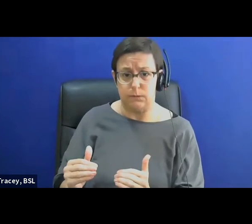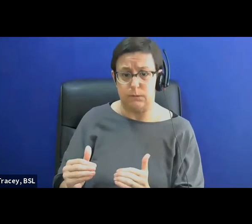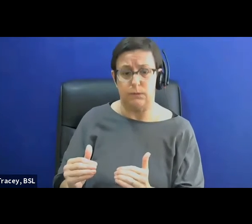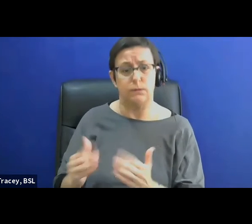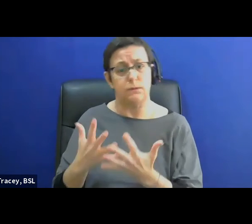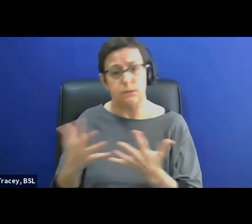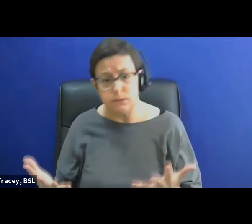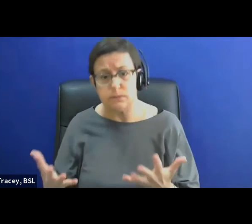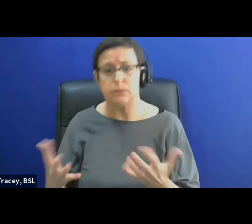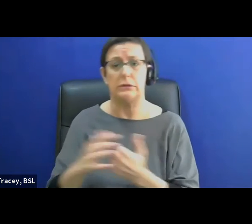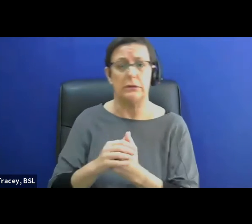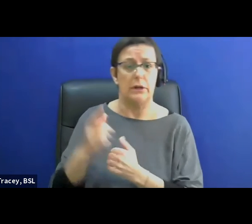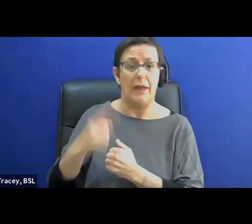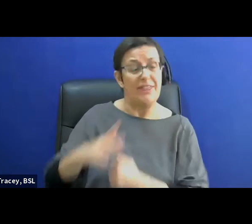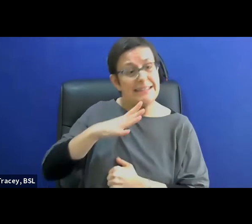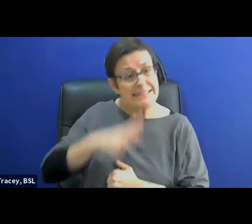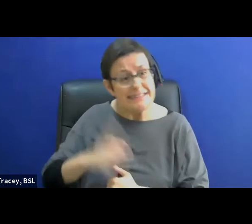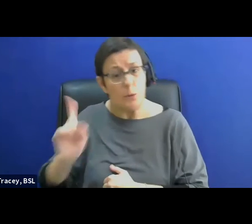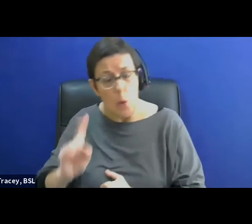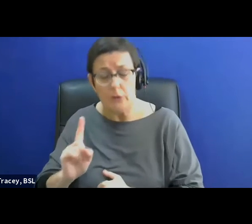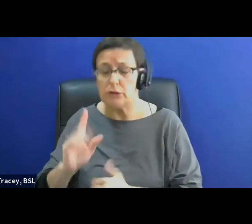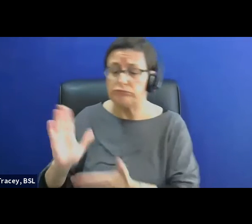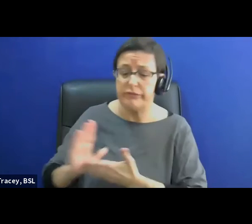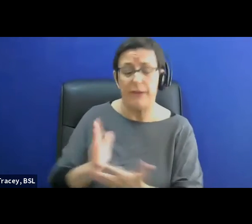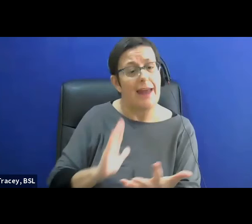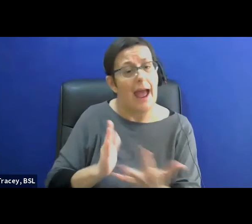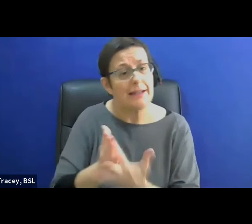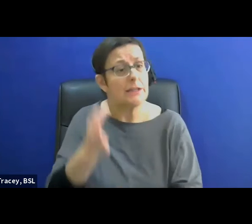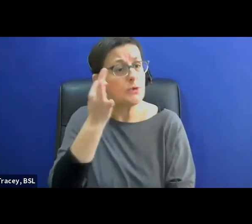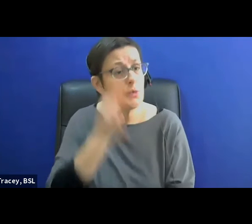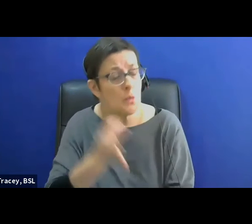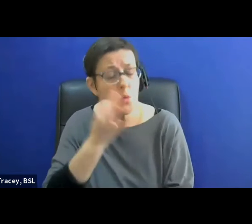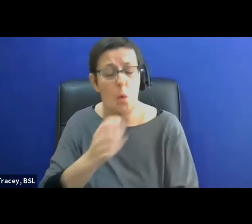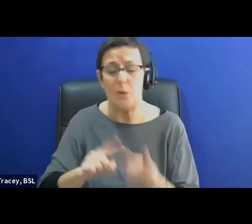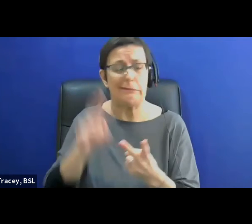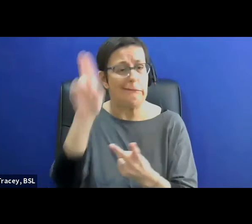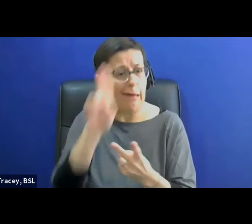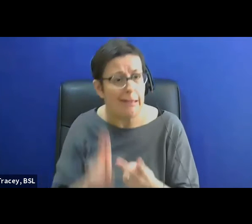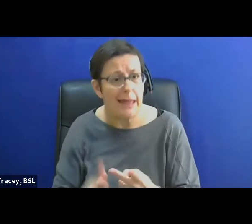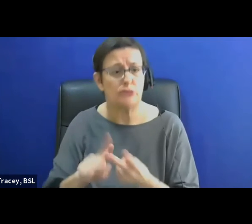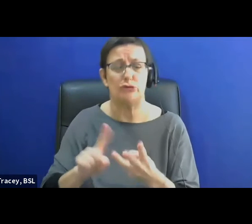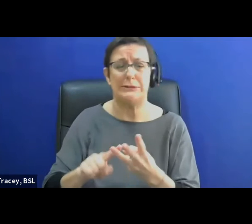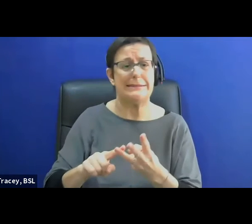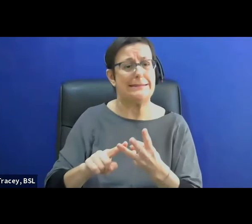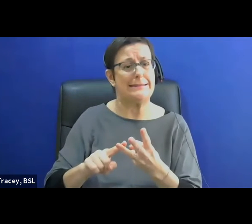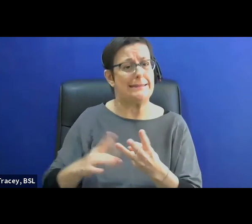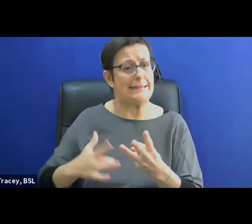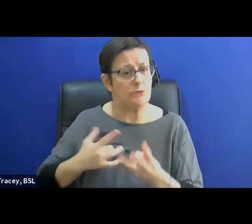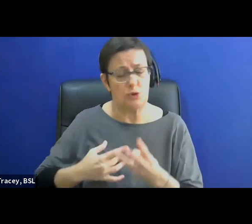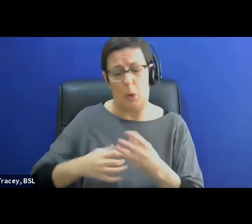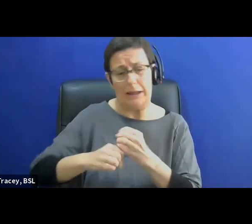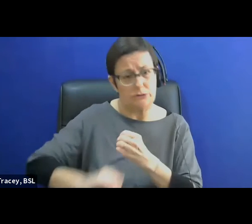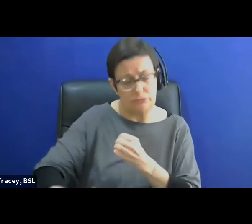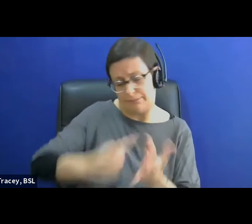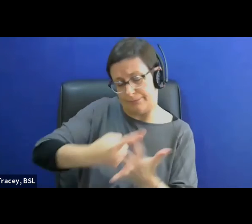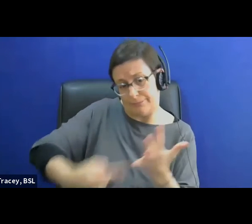water, sanitation, or electricity, can mean that accessibility can be an afterthought. But we think that inclusive